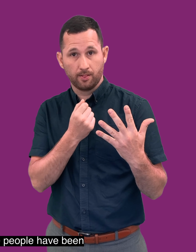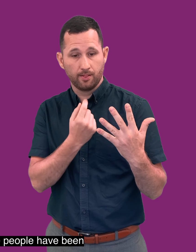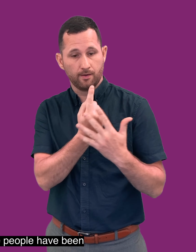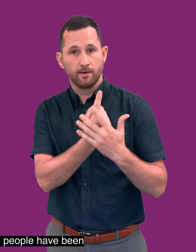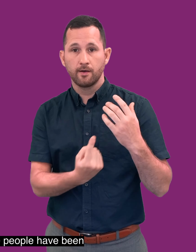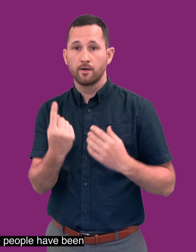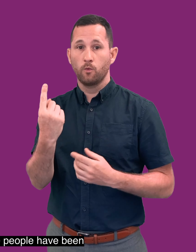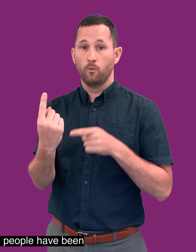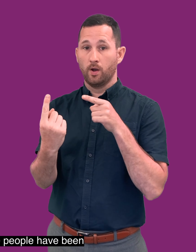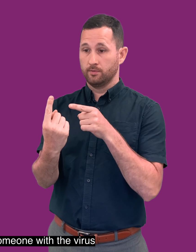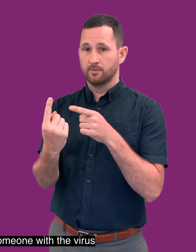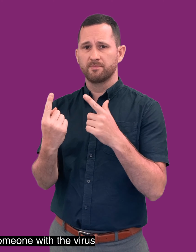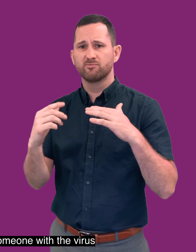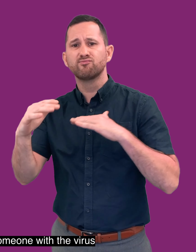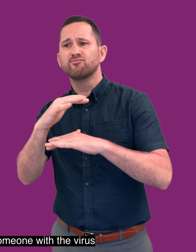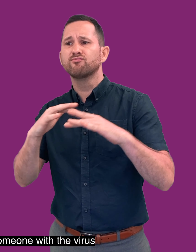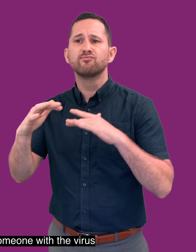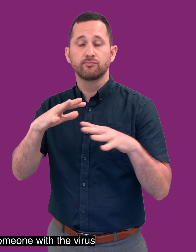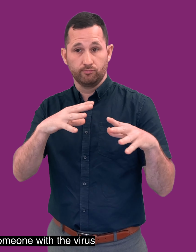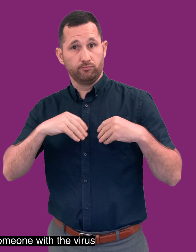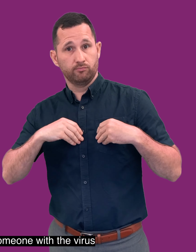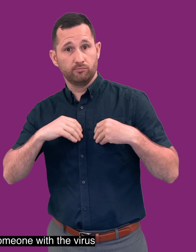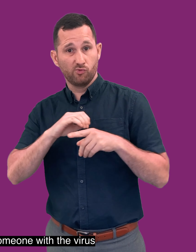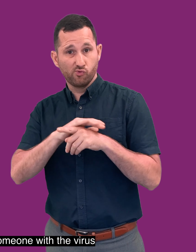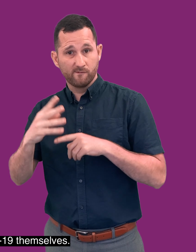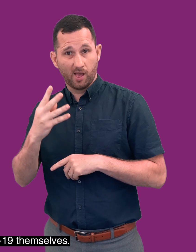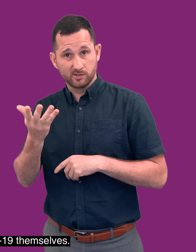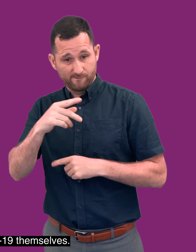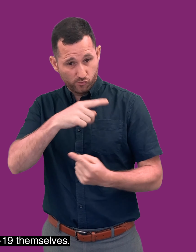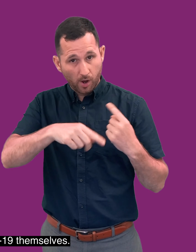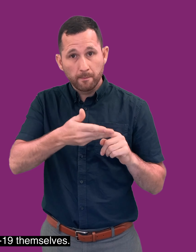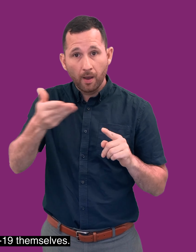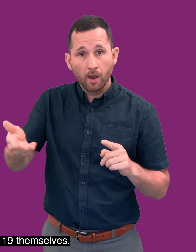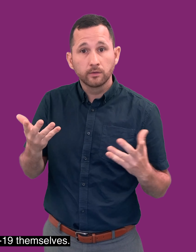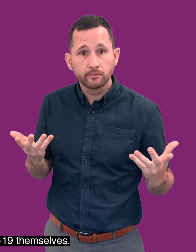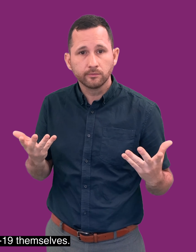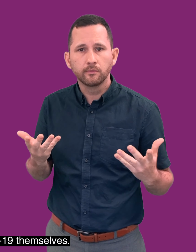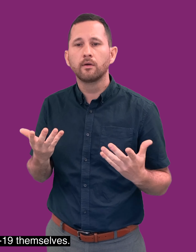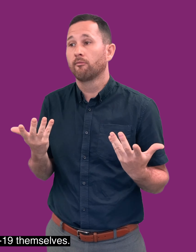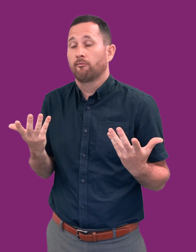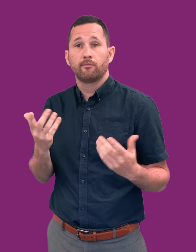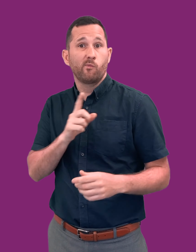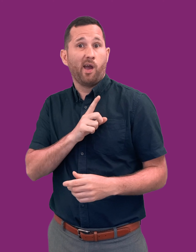Around 1 in 5 people have been in close contact with someone with the virus will get COVID-19